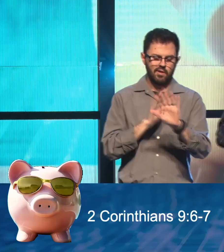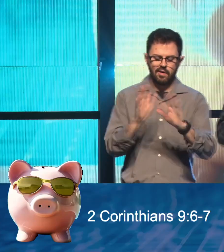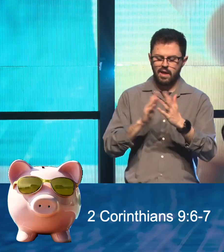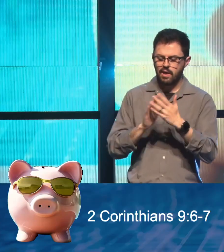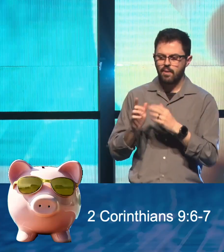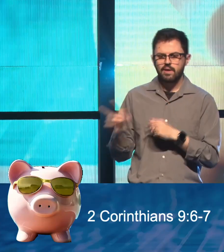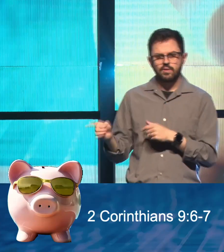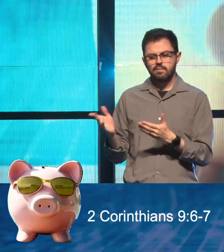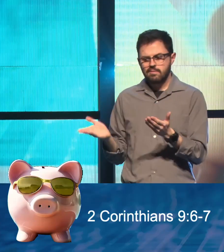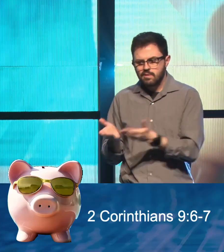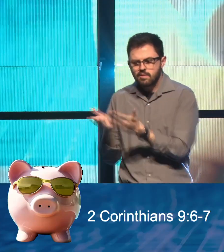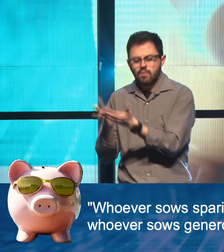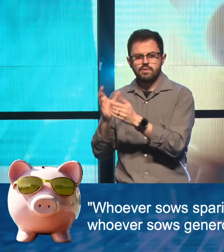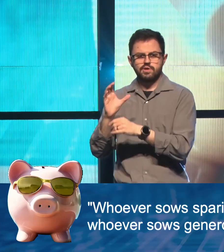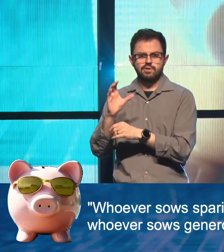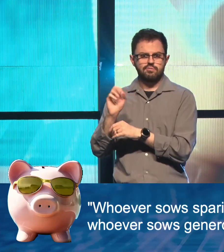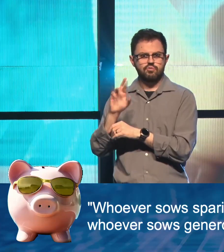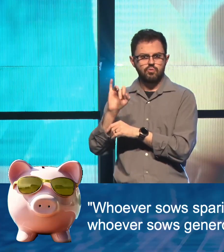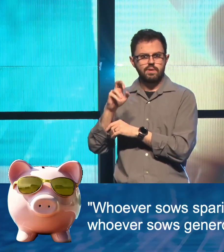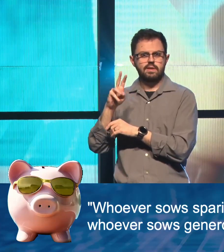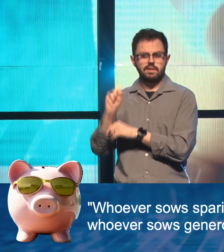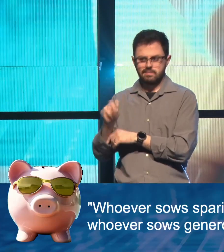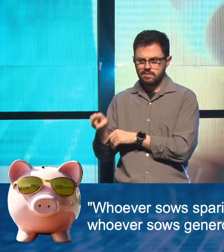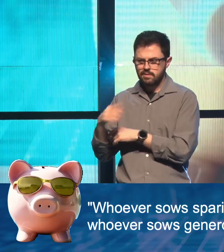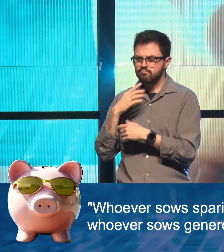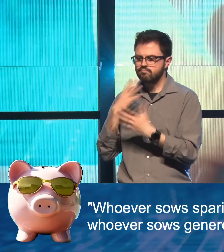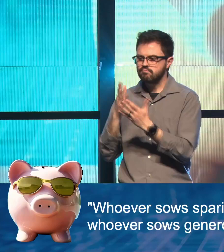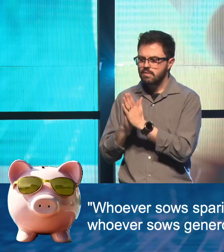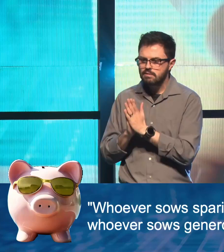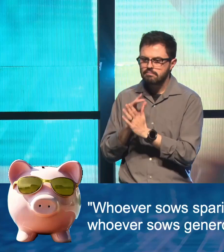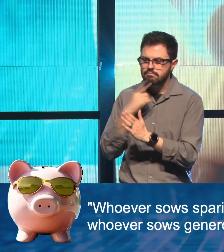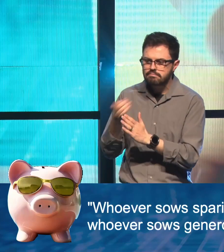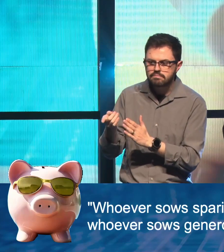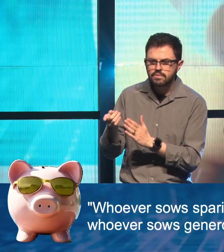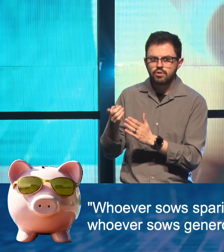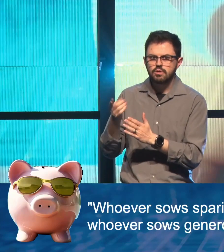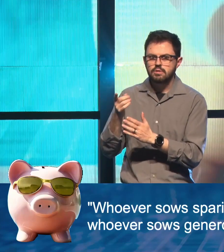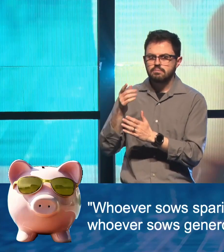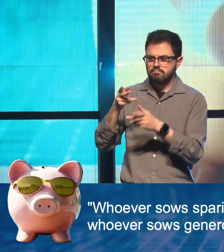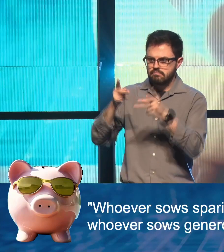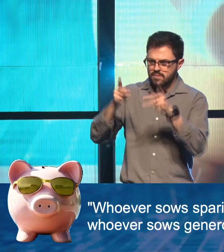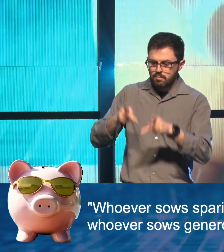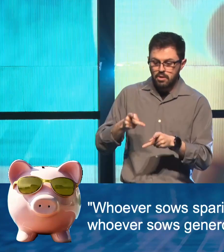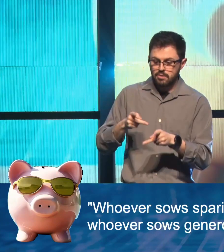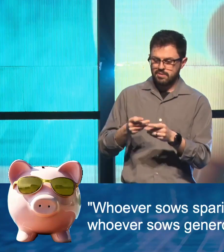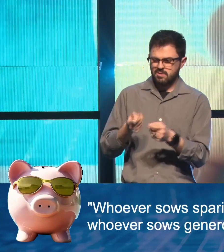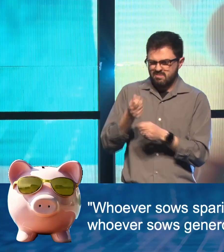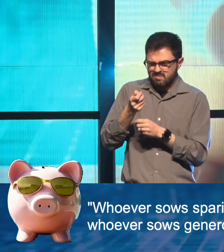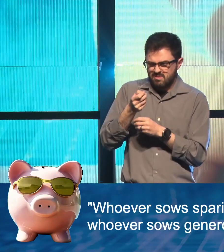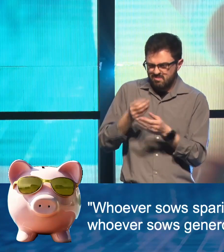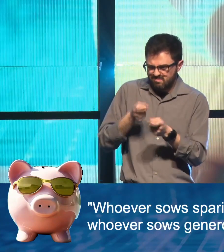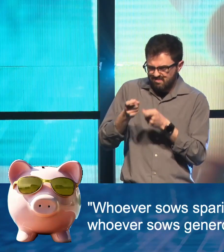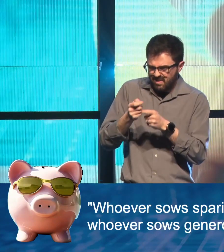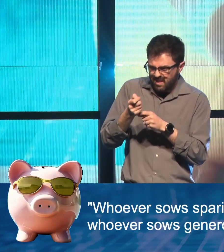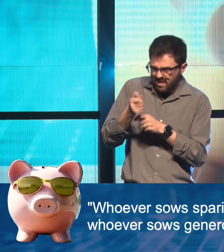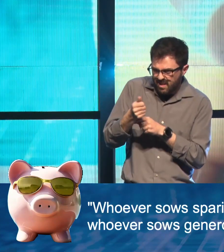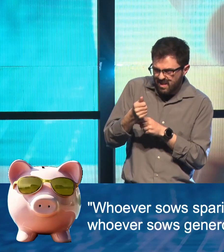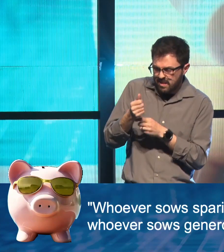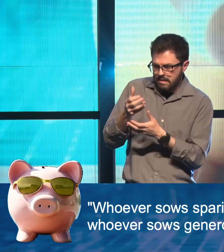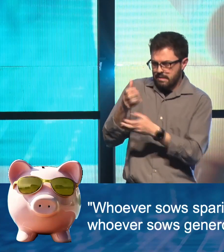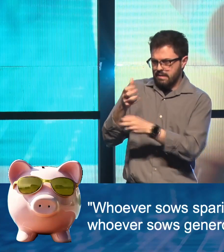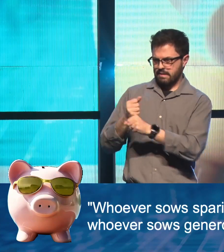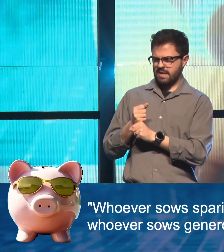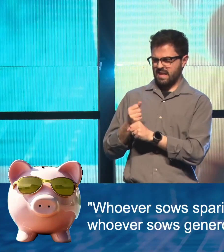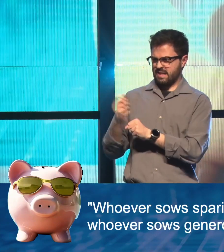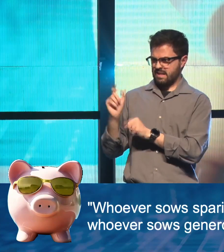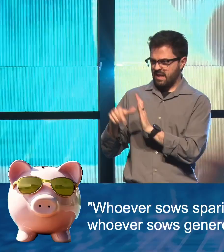Corinthians, this is what he says. He says, whoever sows sparingly will also reap sparingly. And whoever sows generously will also